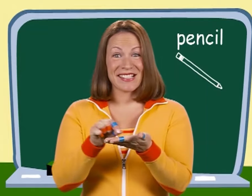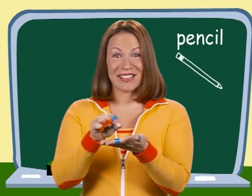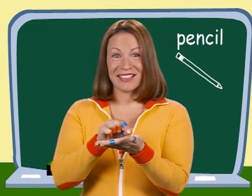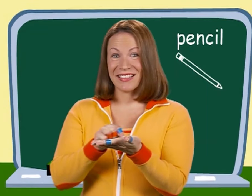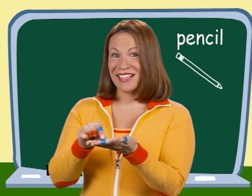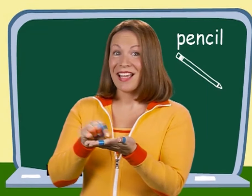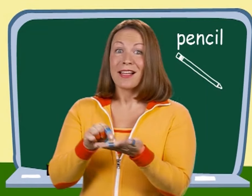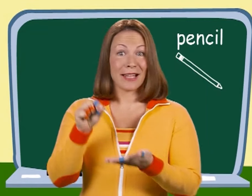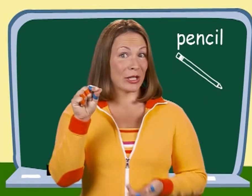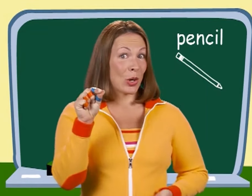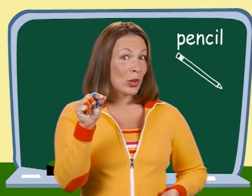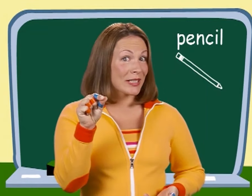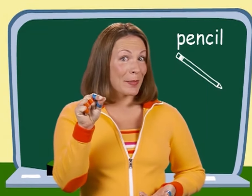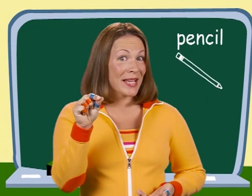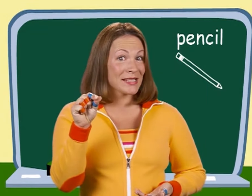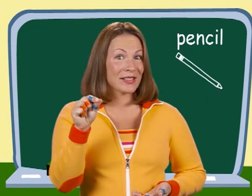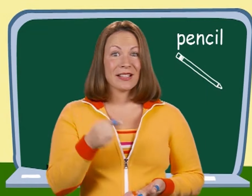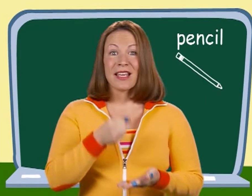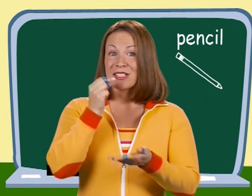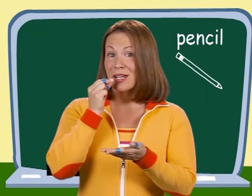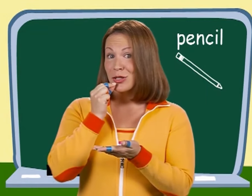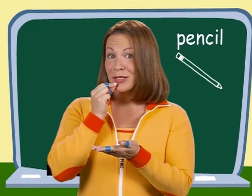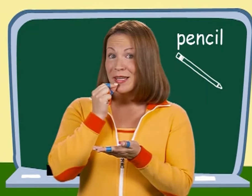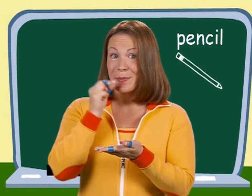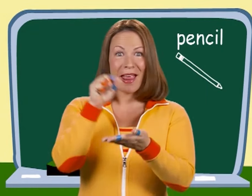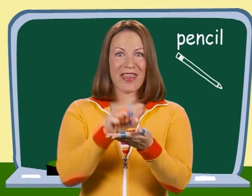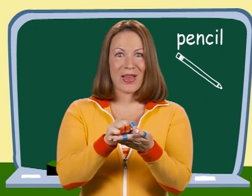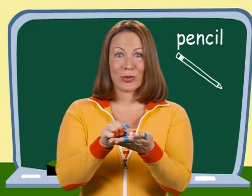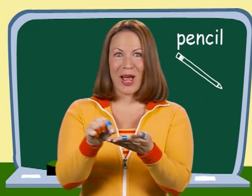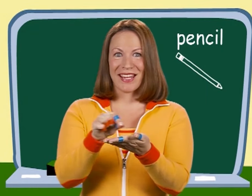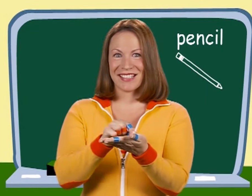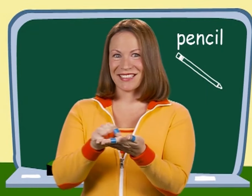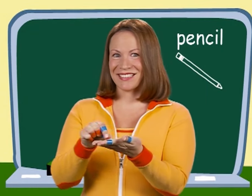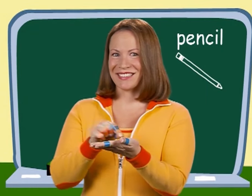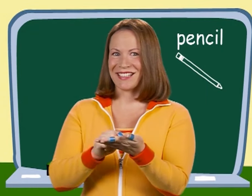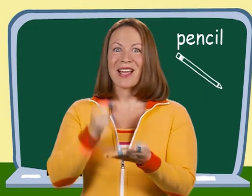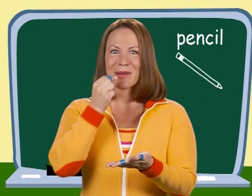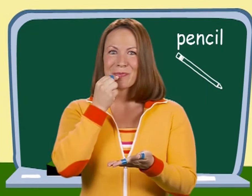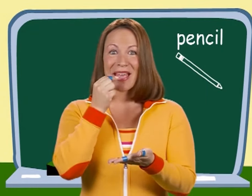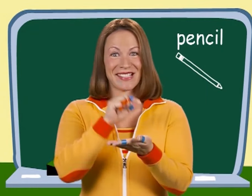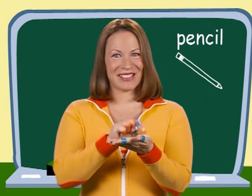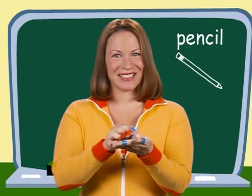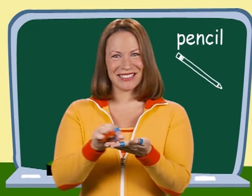Pencil. Like you're holding a pencil, touch your lip and then write. Pencil.